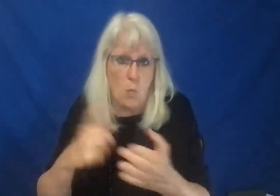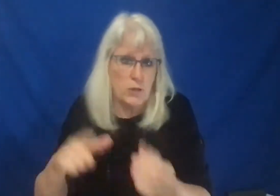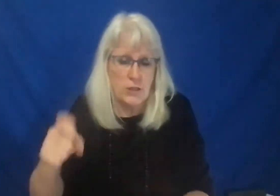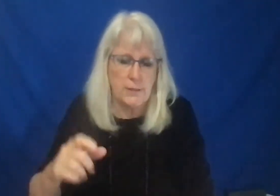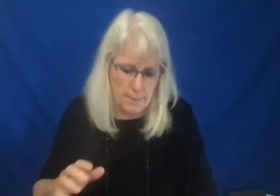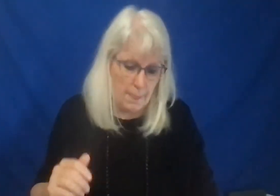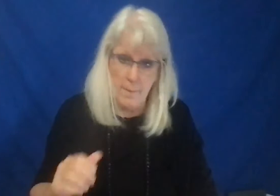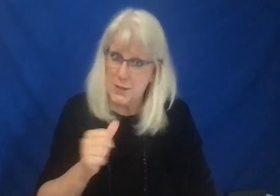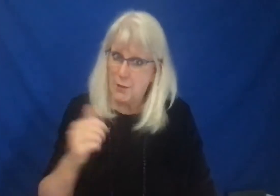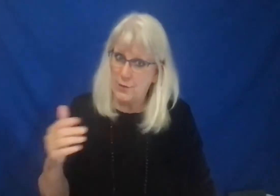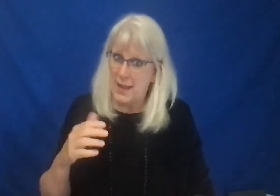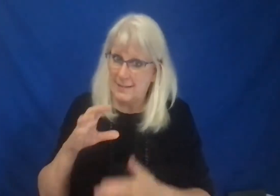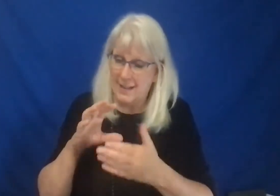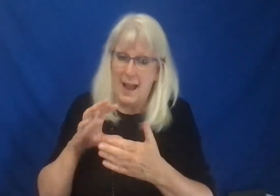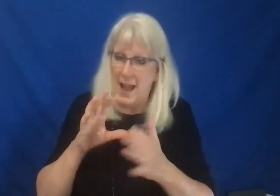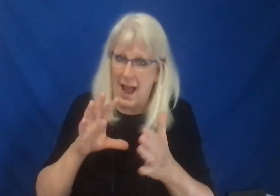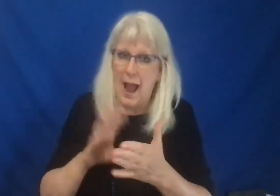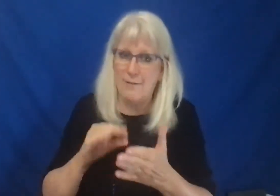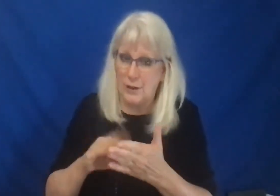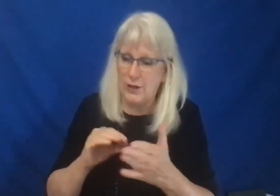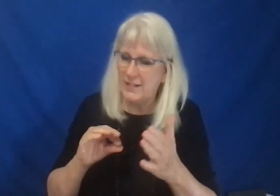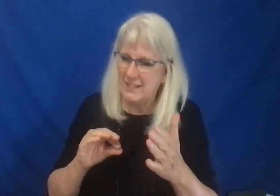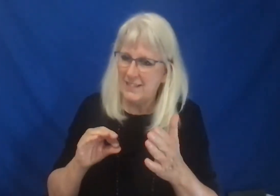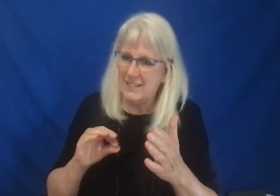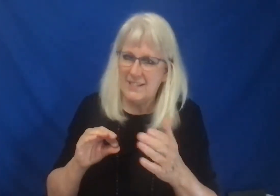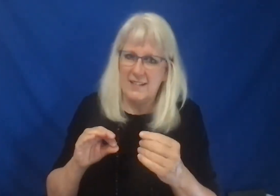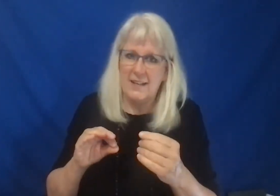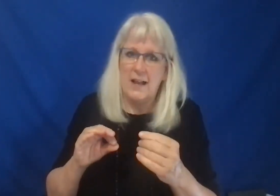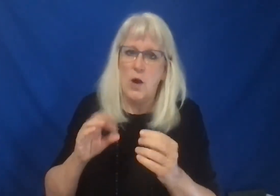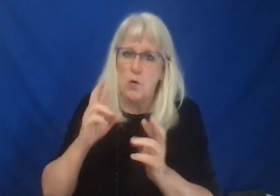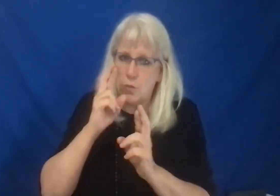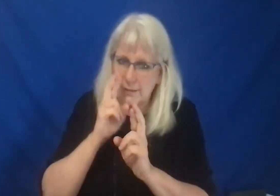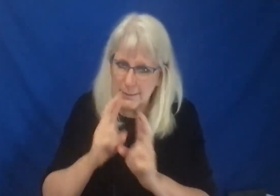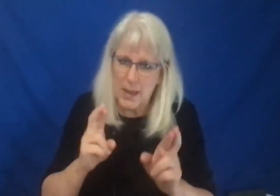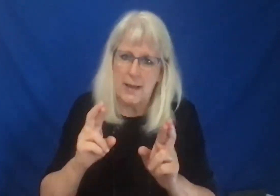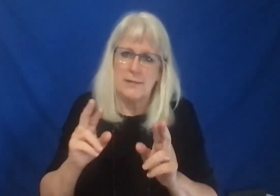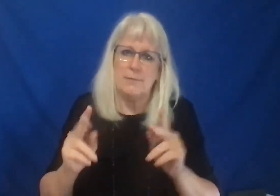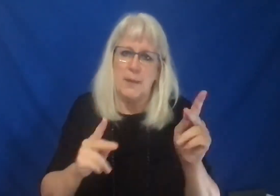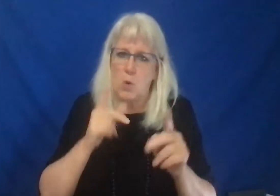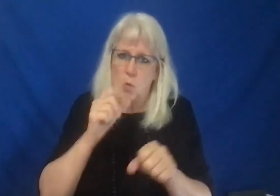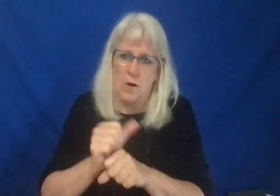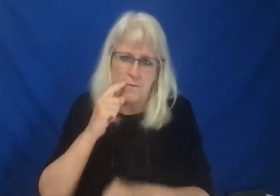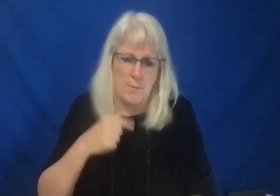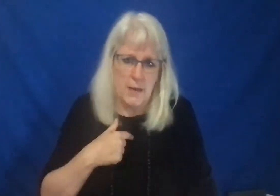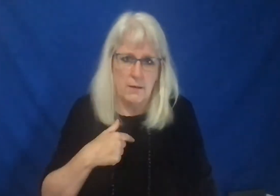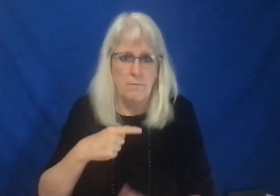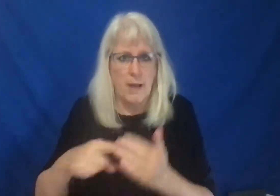I've learned how to be an employer who treats people with dignity and respect, you know, paying a fair market price, giving